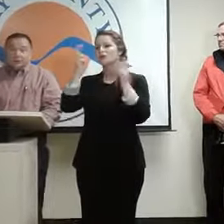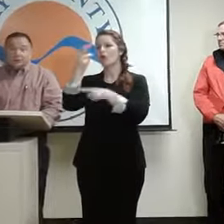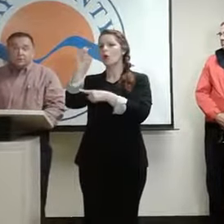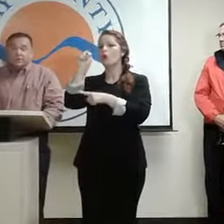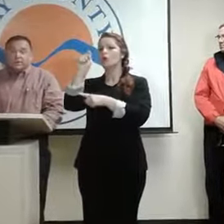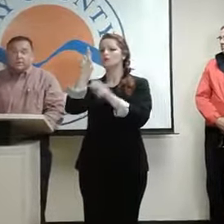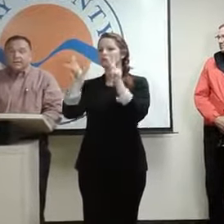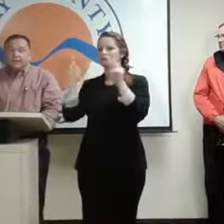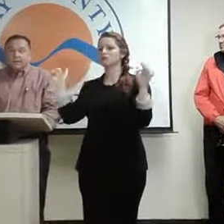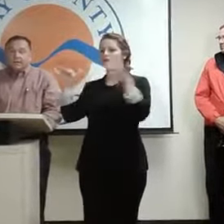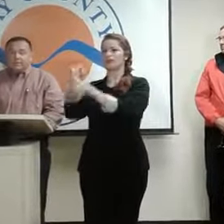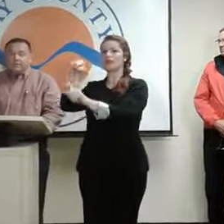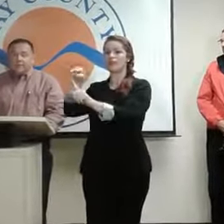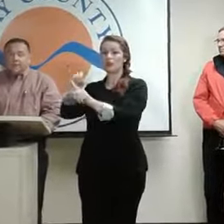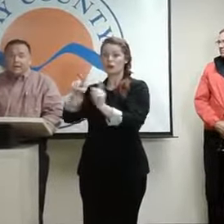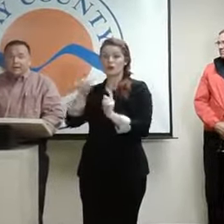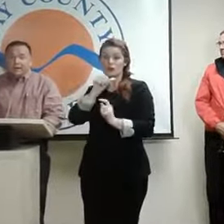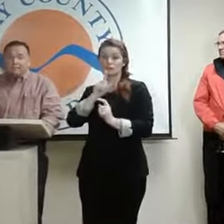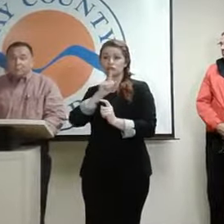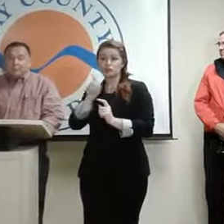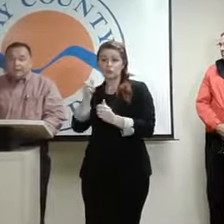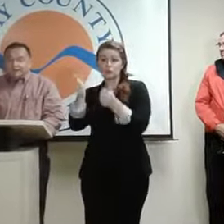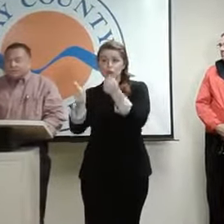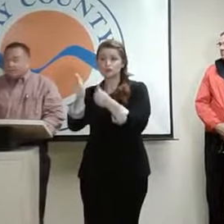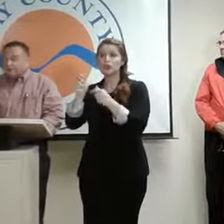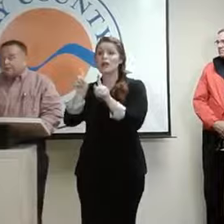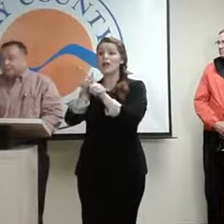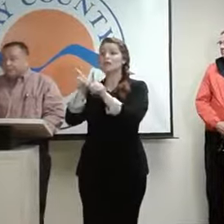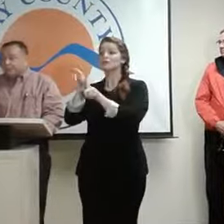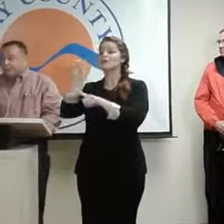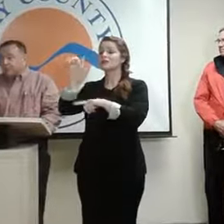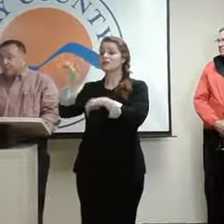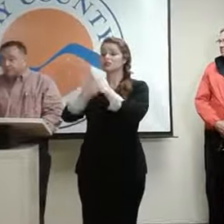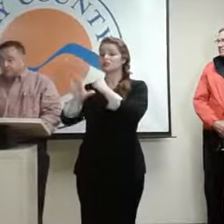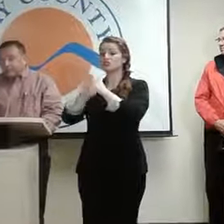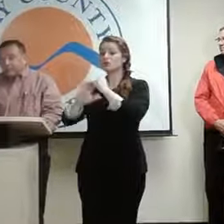we're not sure. So as we demobilize that shelter this afternoon, which we plan